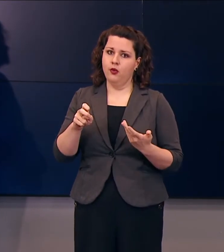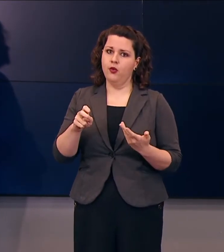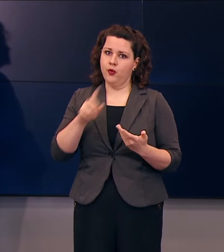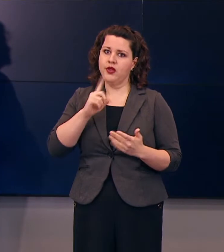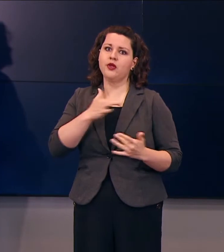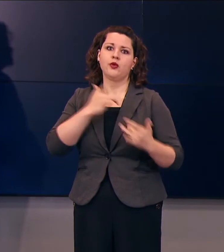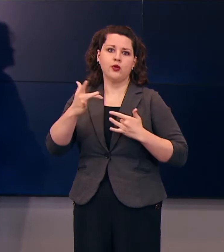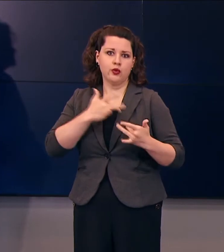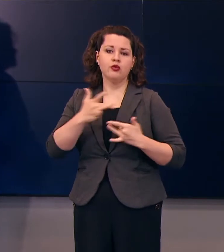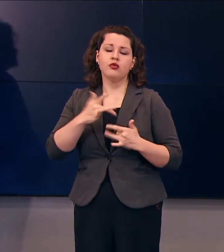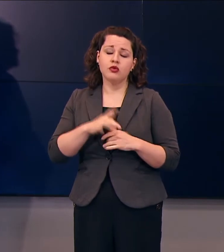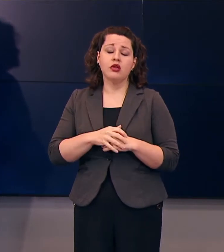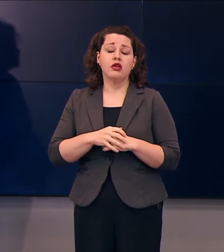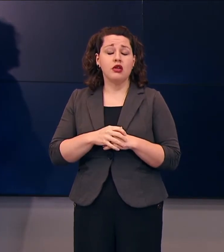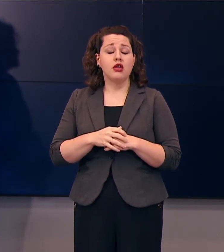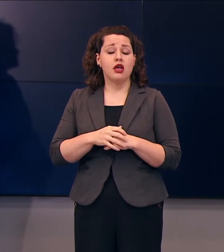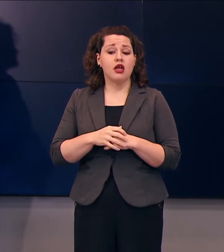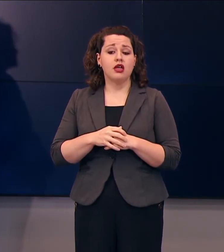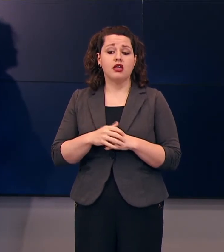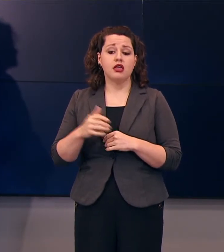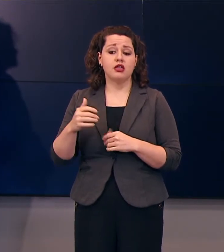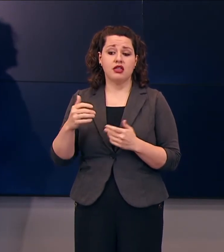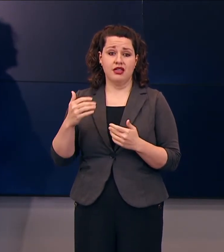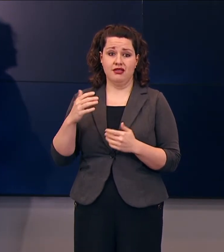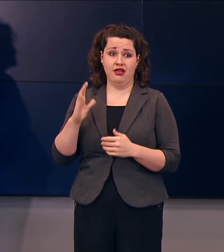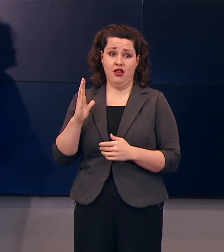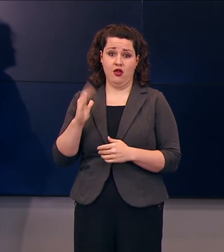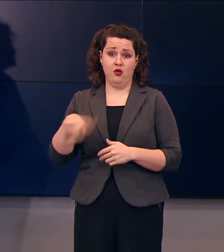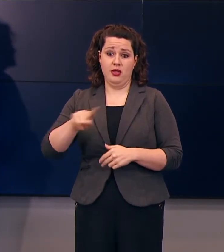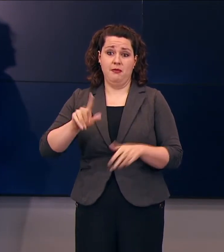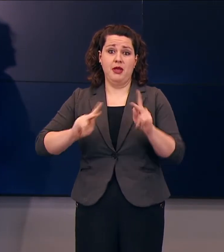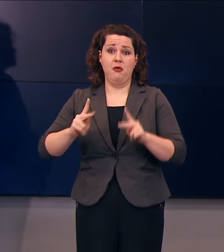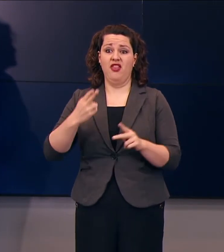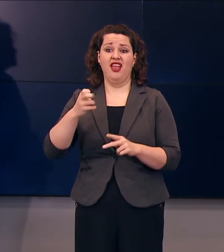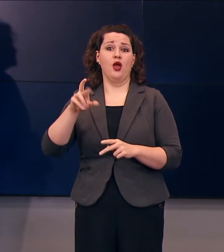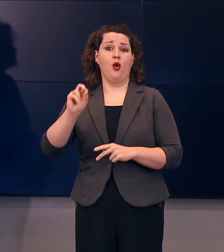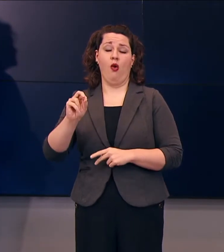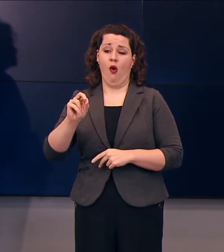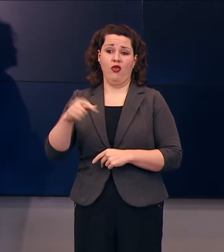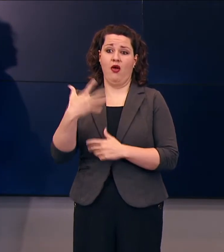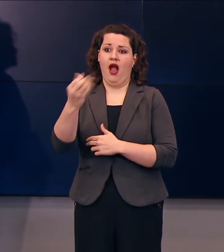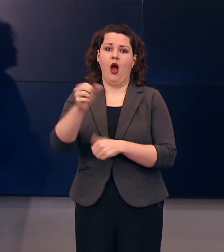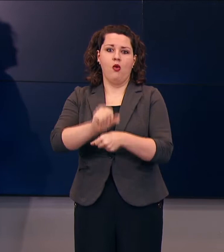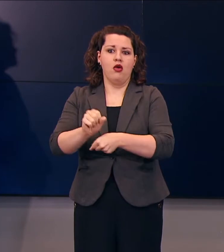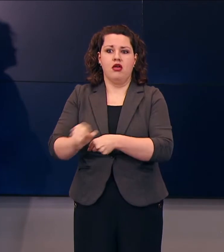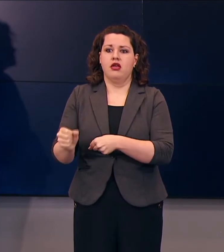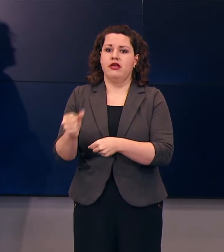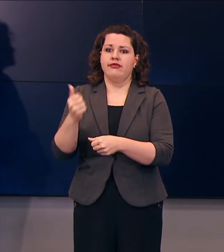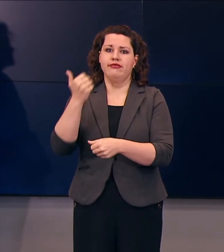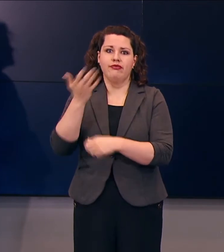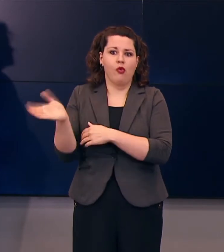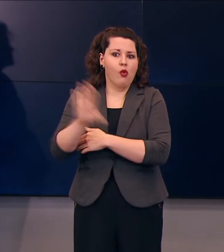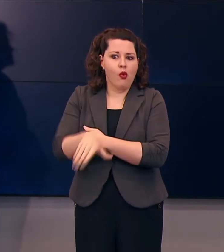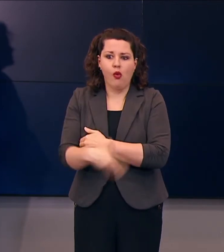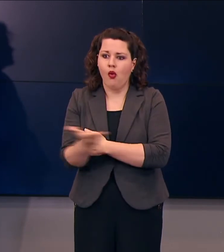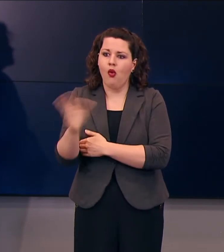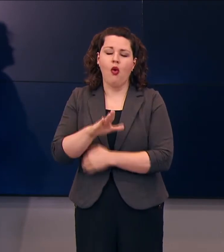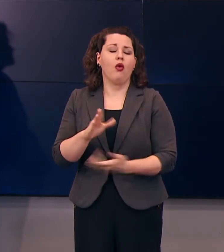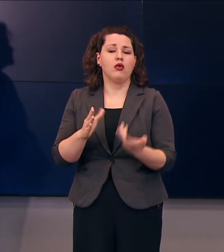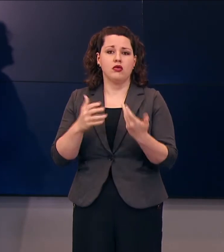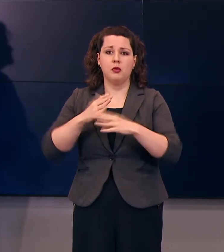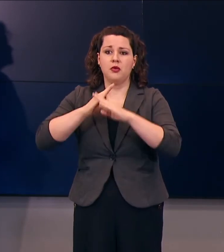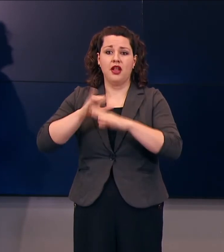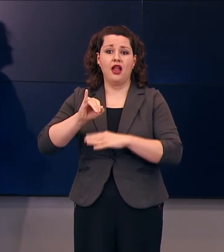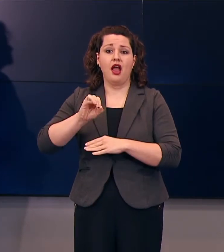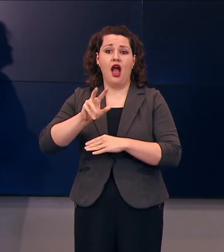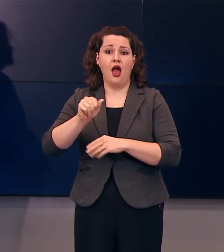biggest concerns. And as we have our heroes on the front line that are working day in and day out to protect Iowans, and